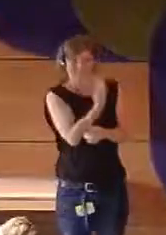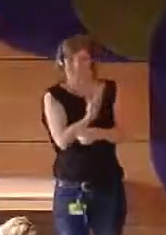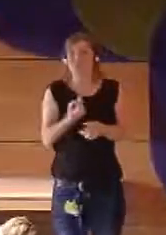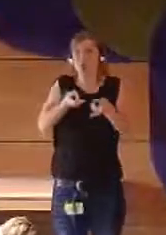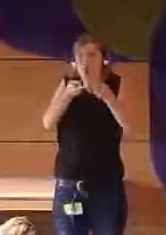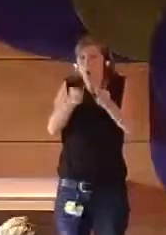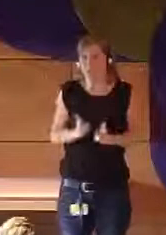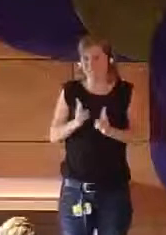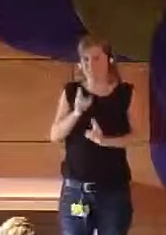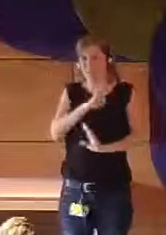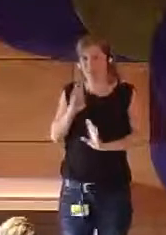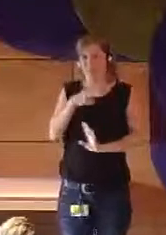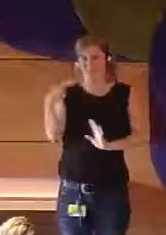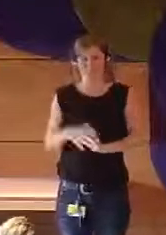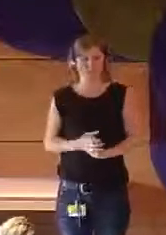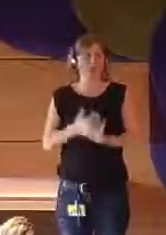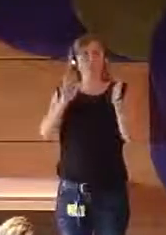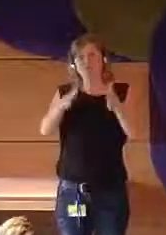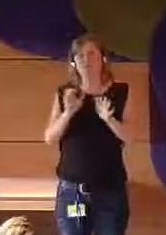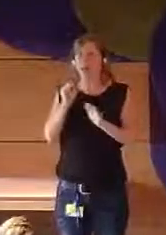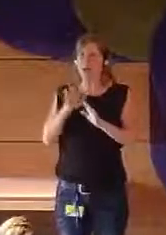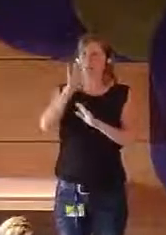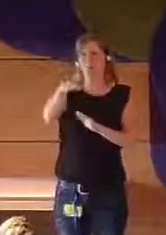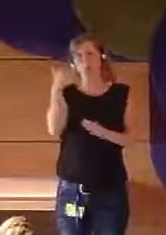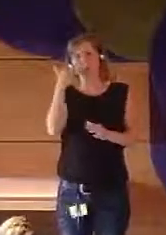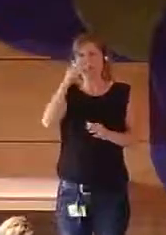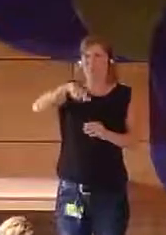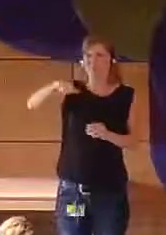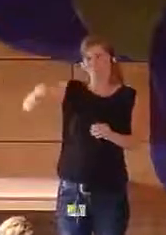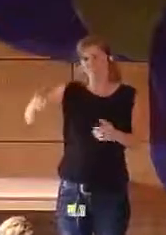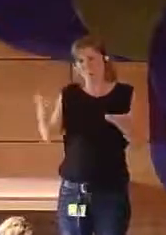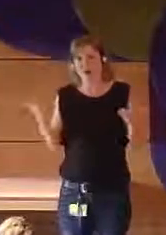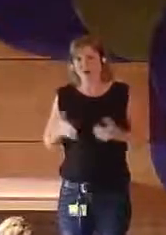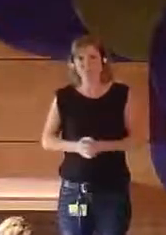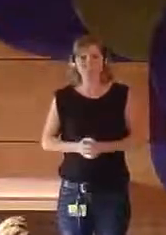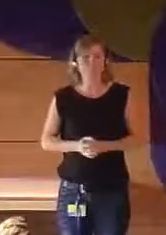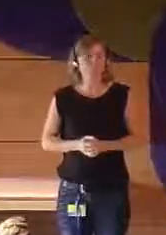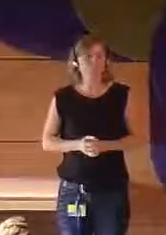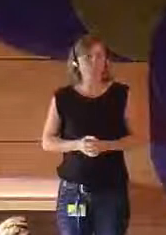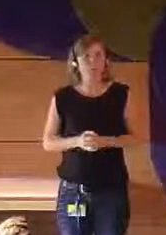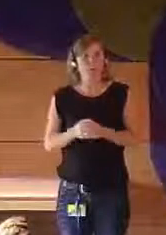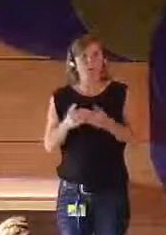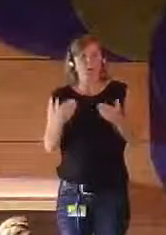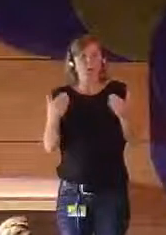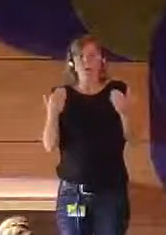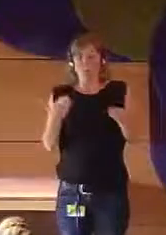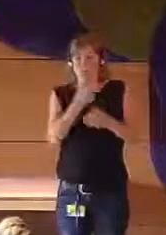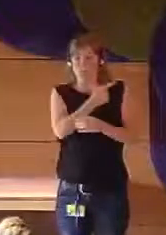about 3.5 million. And so this is all industrial city, very much like the